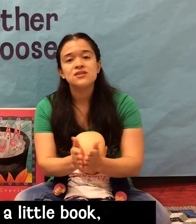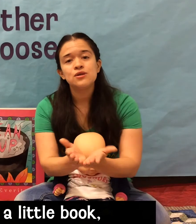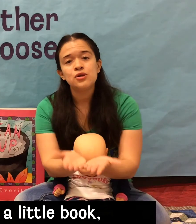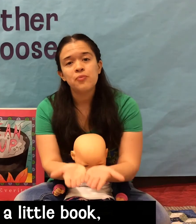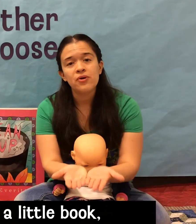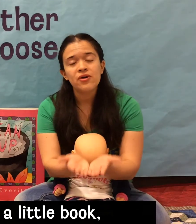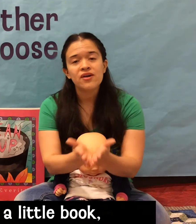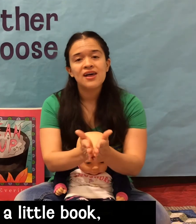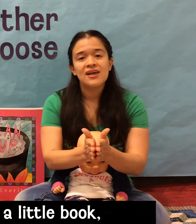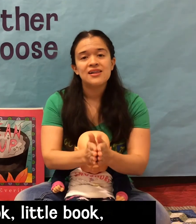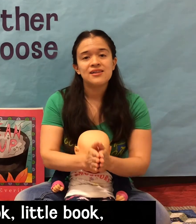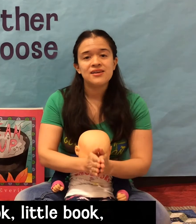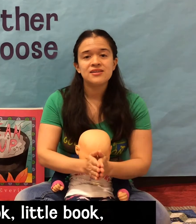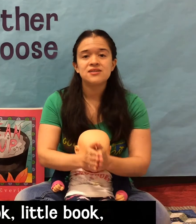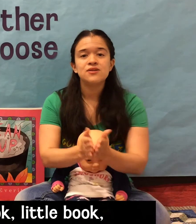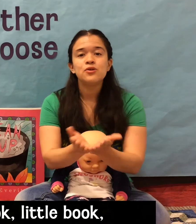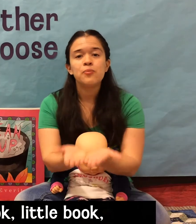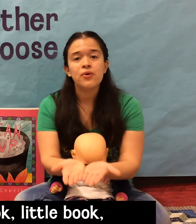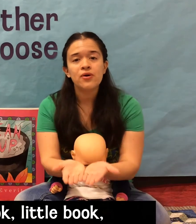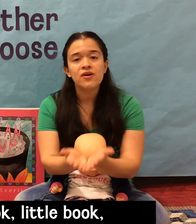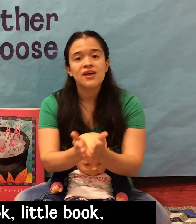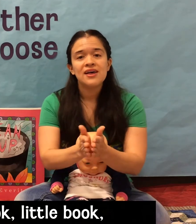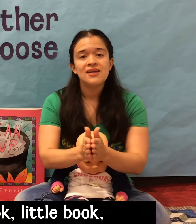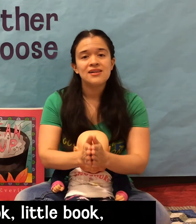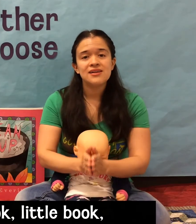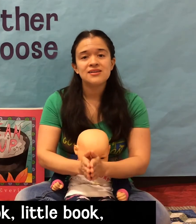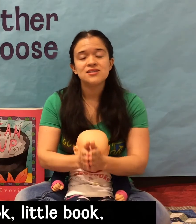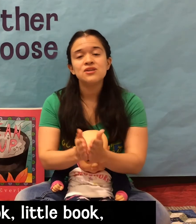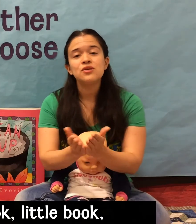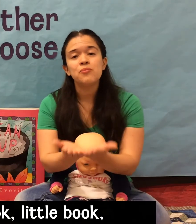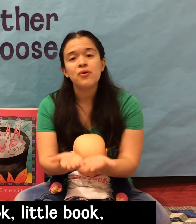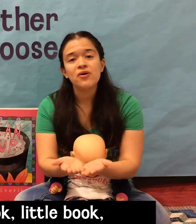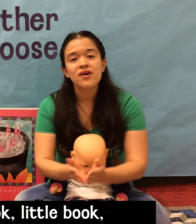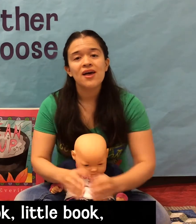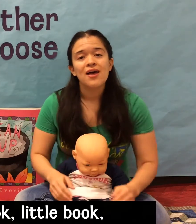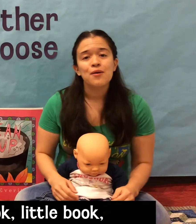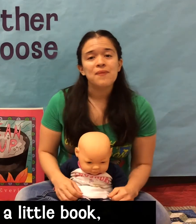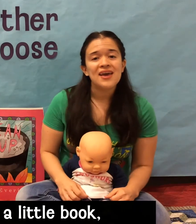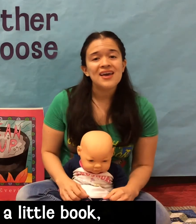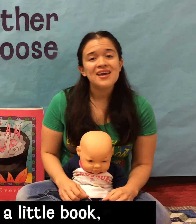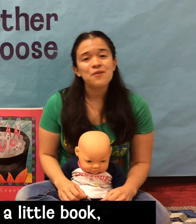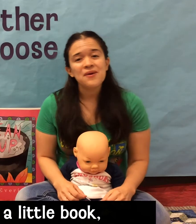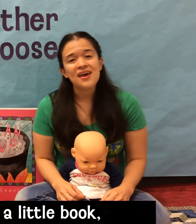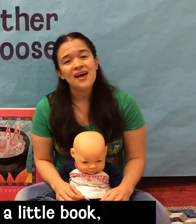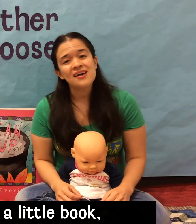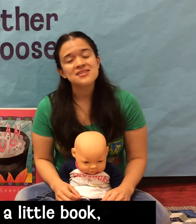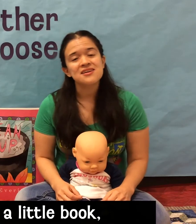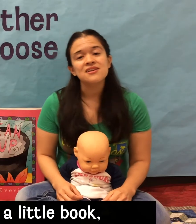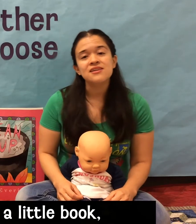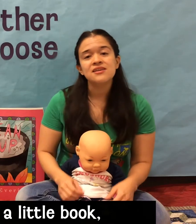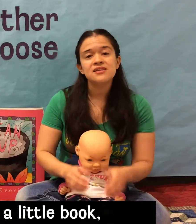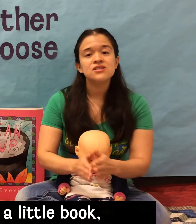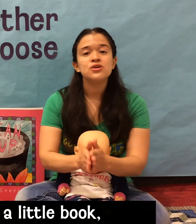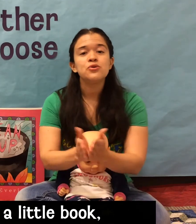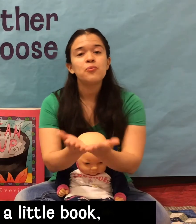little book, little book, little book. Baby has a little